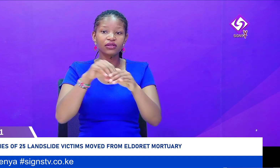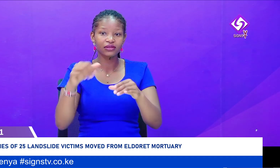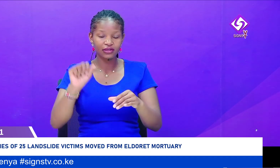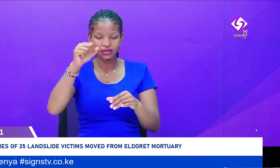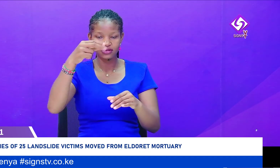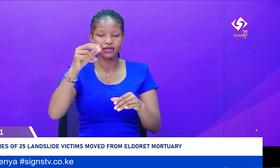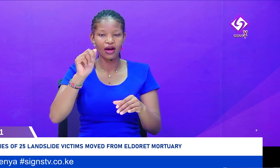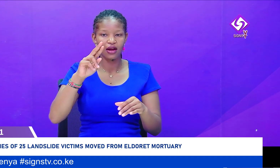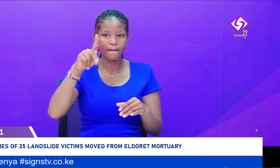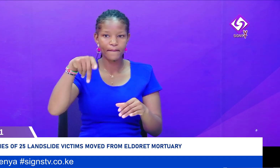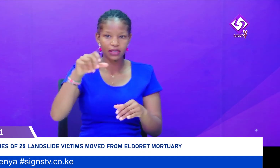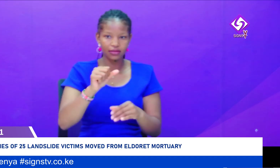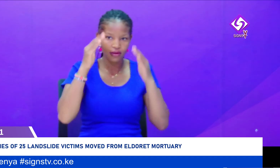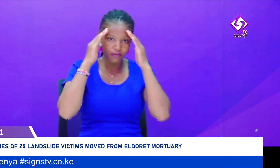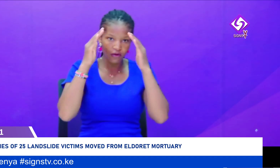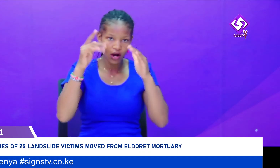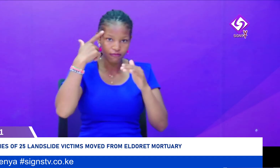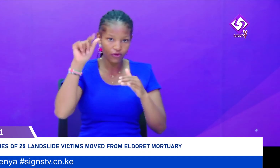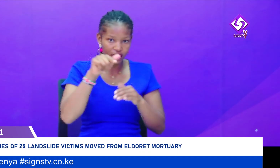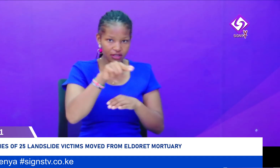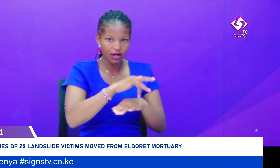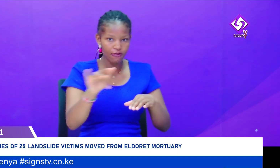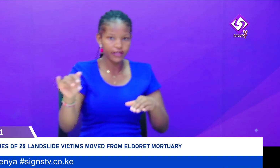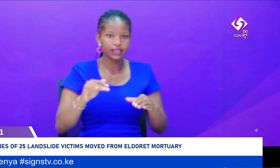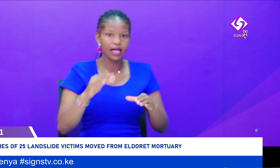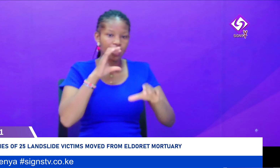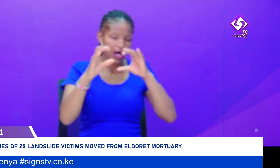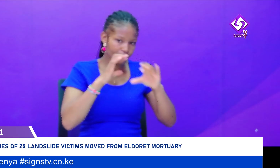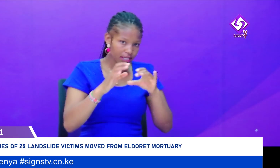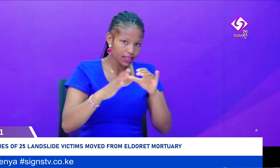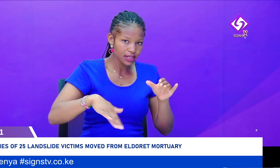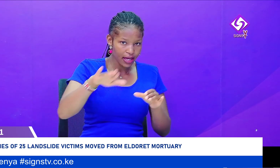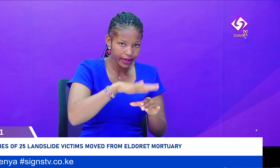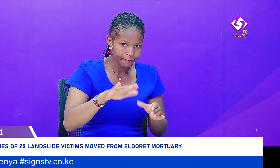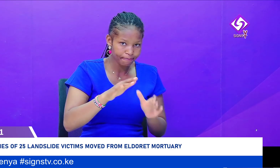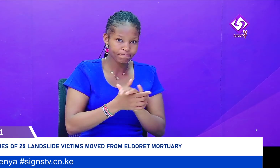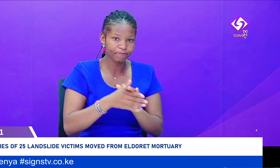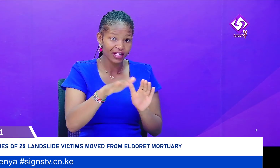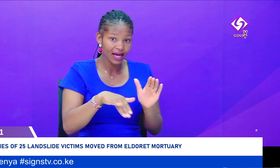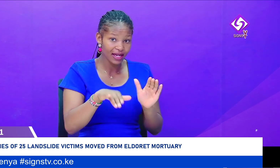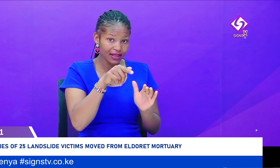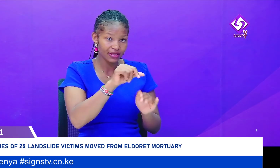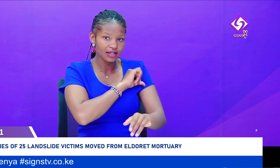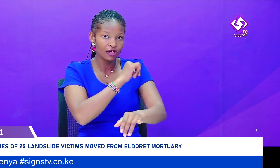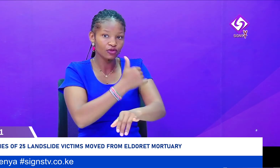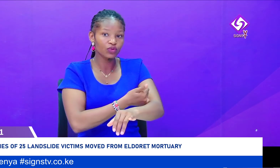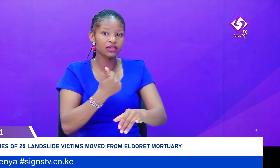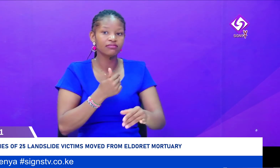perished in the disaster that struck Chesongoch, bringing the reality of the loss into